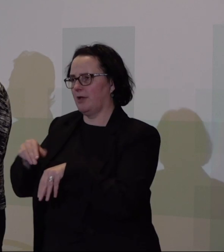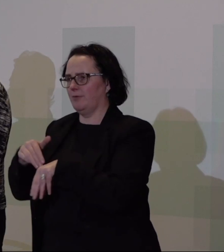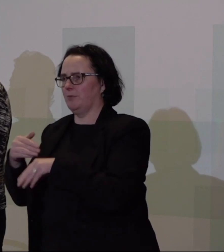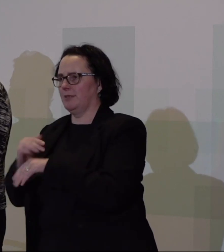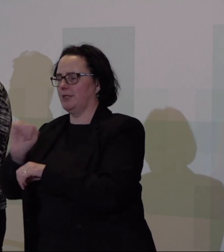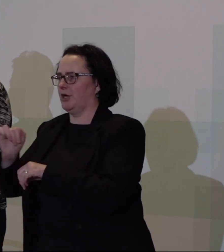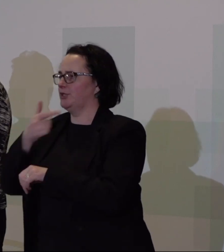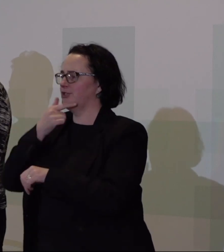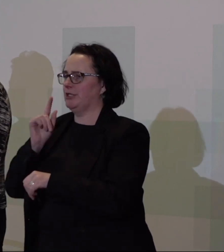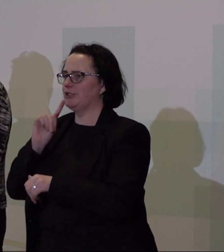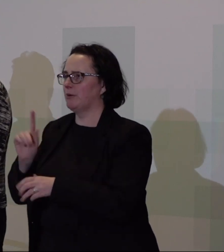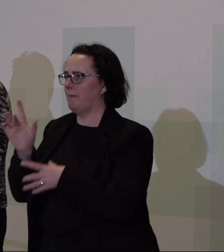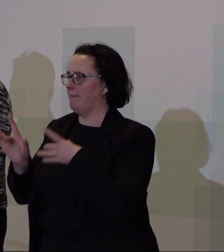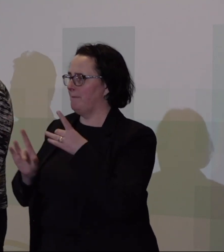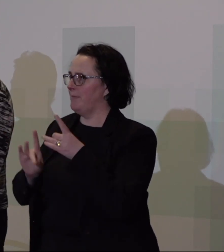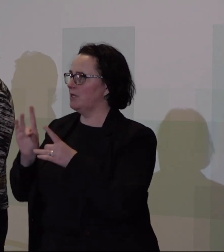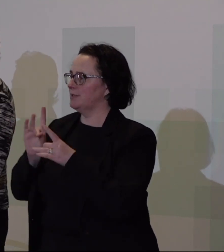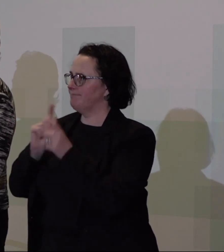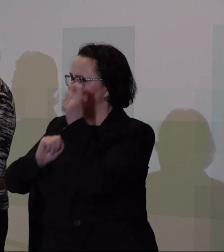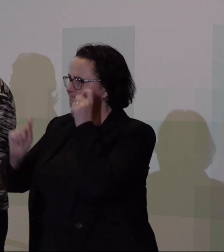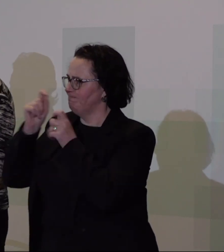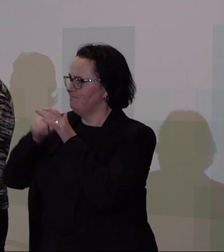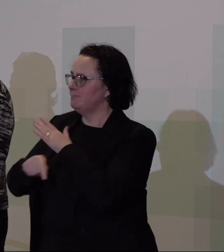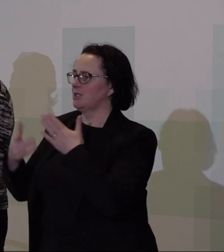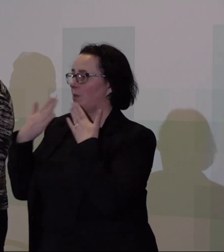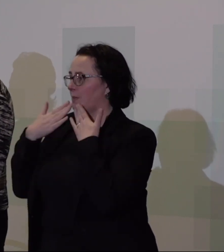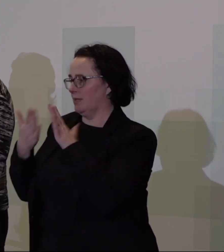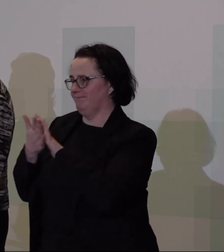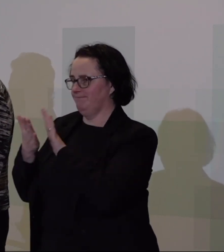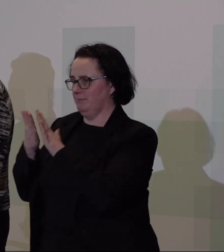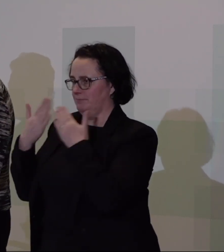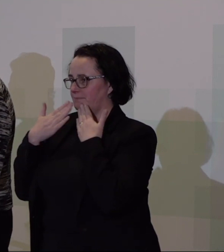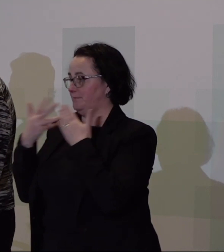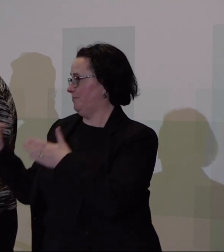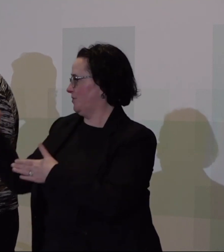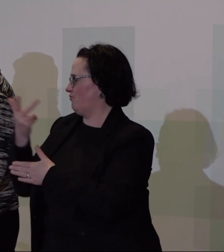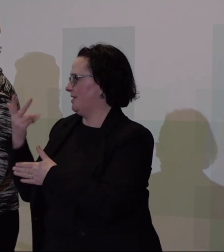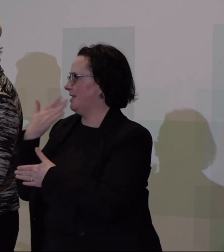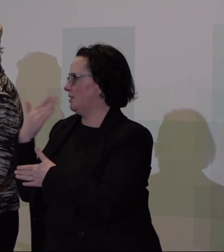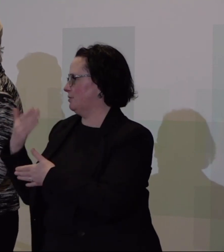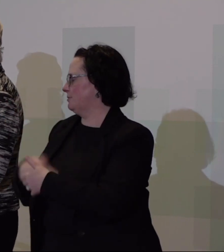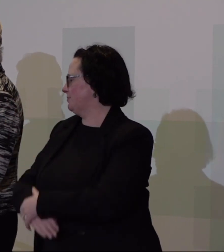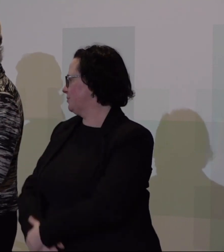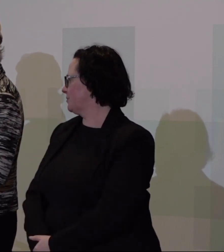think it's given us a lot of food for thought. So I'd like you to really give them a big round of applause and say thank you to them.